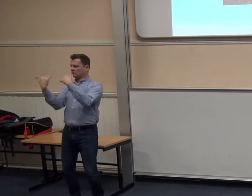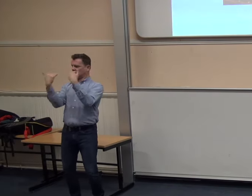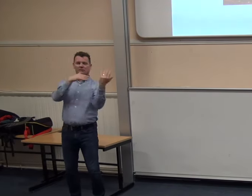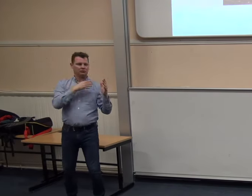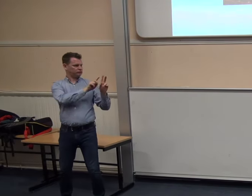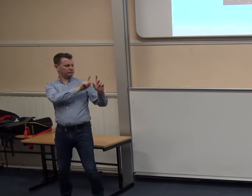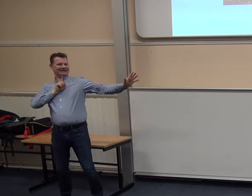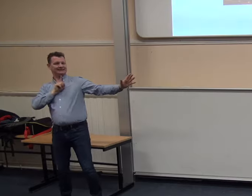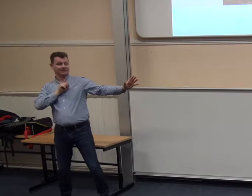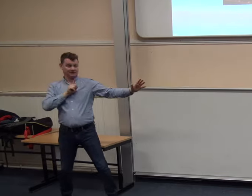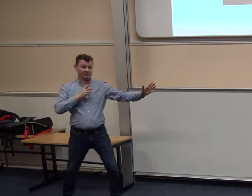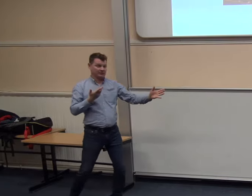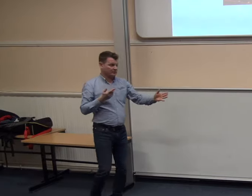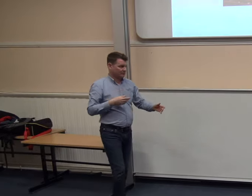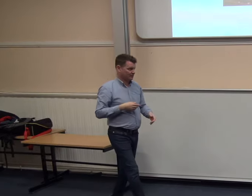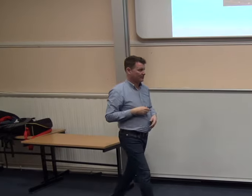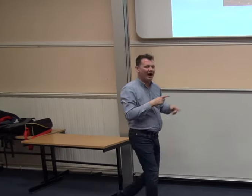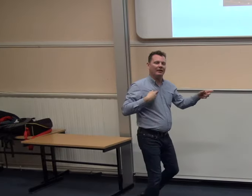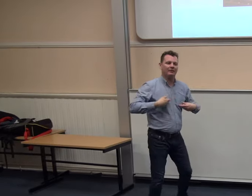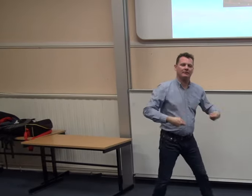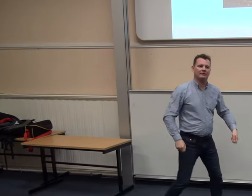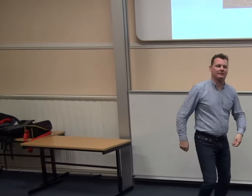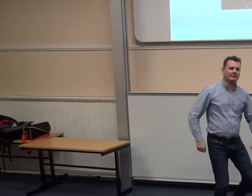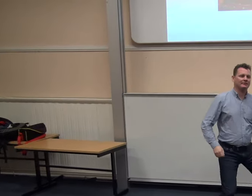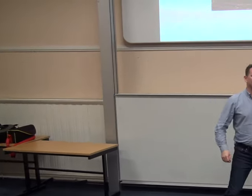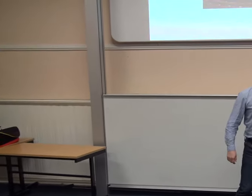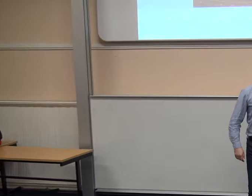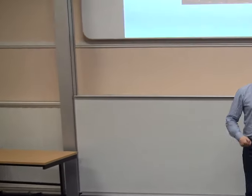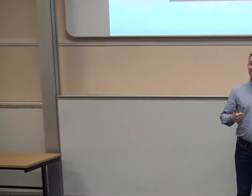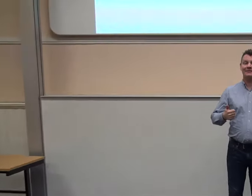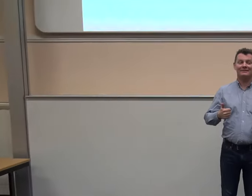distance away. So I'm going to talk about it. You can come back, I think it's better helpful.